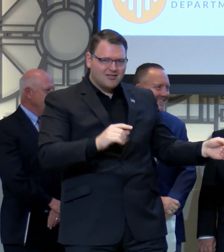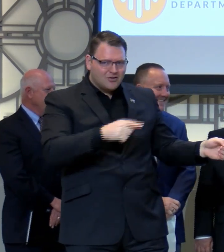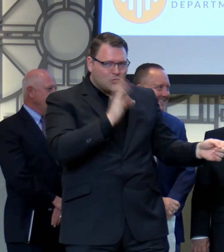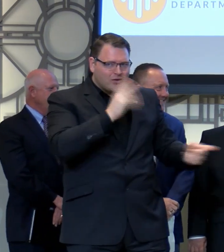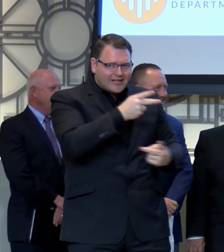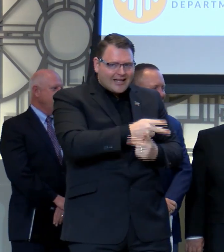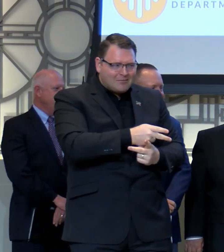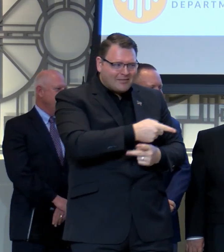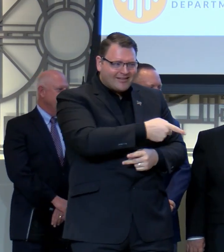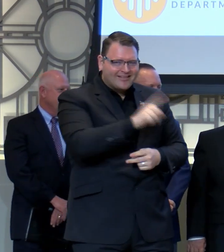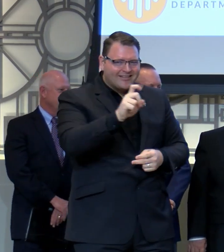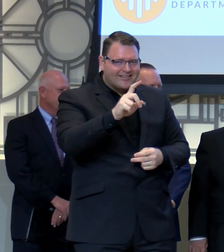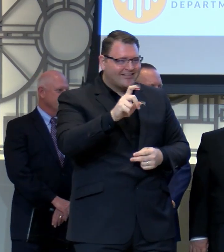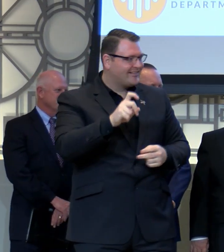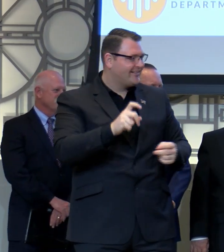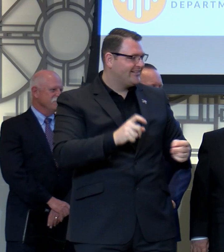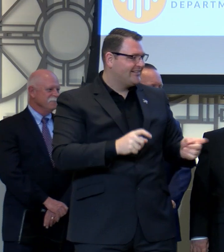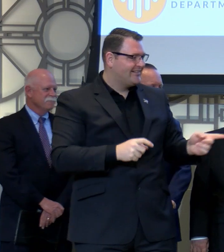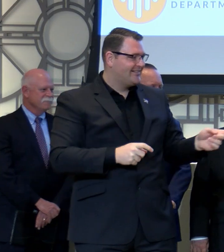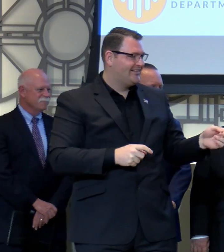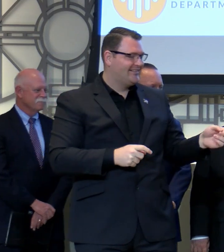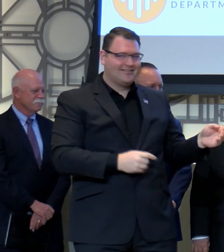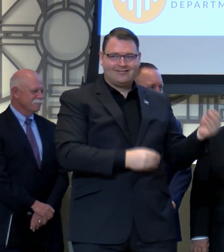You look good with